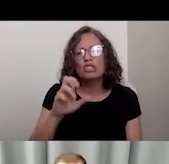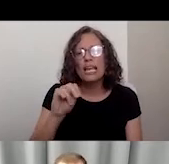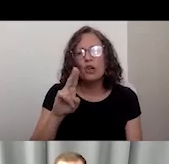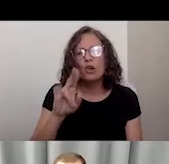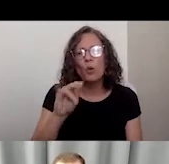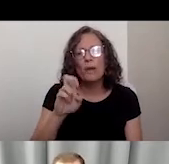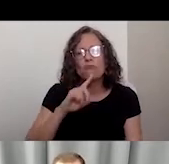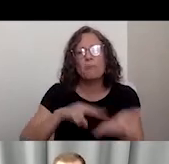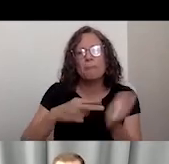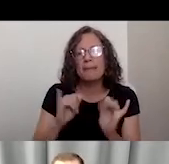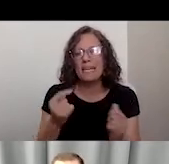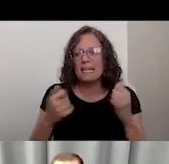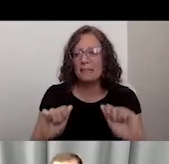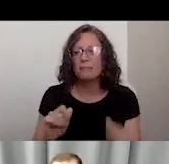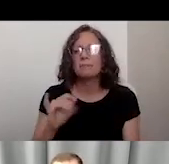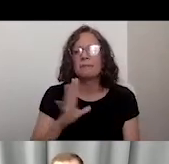you're trying to sign with us,